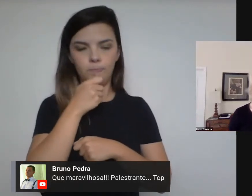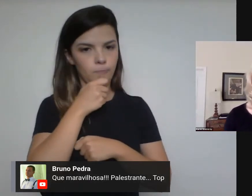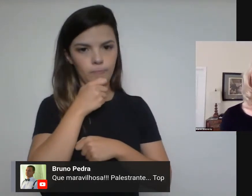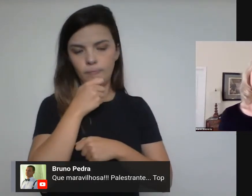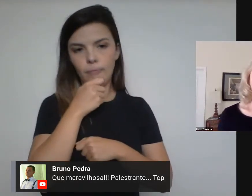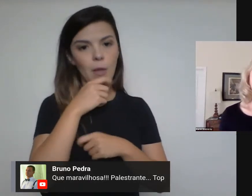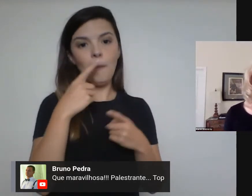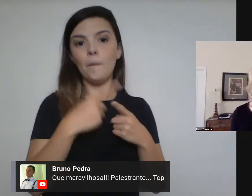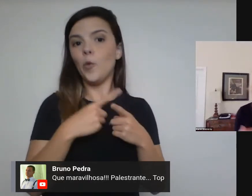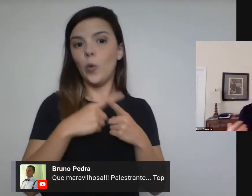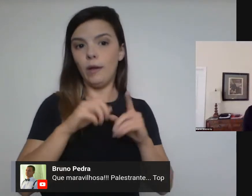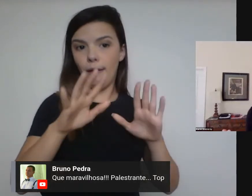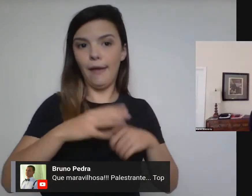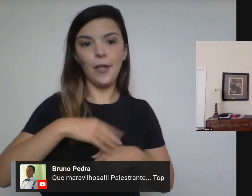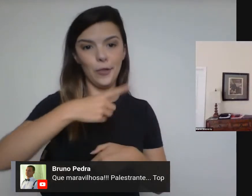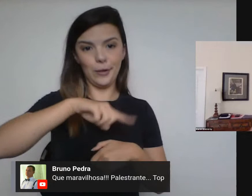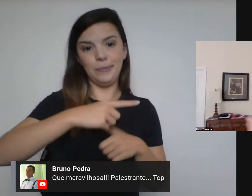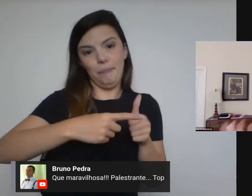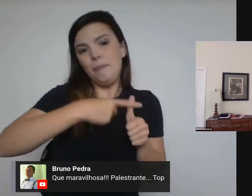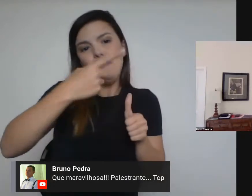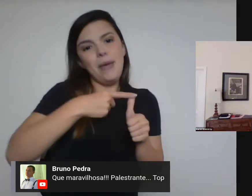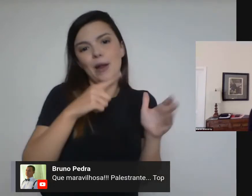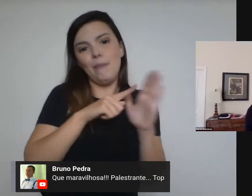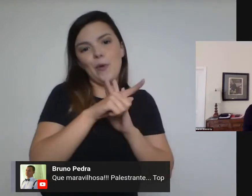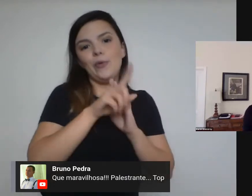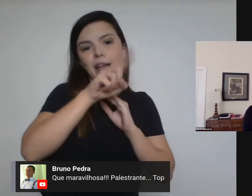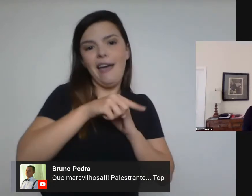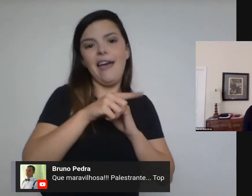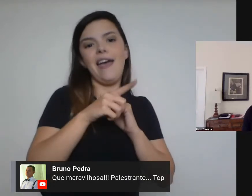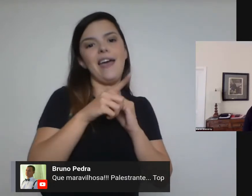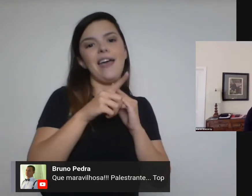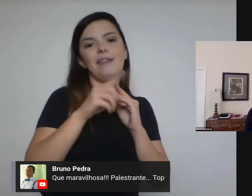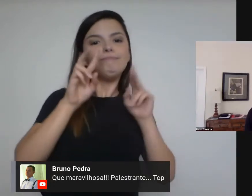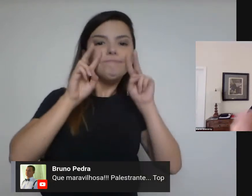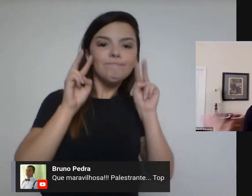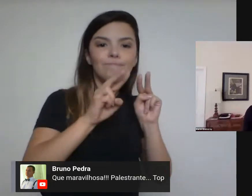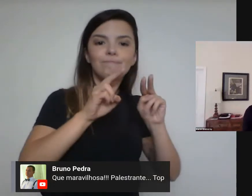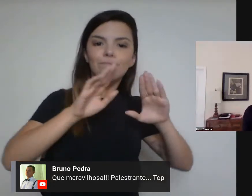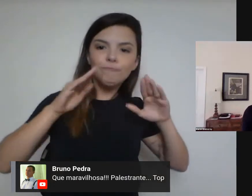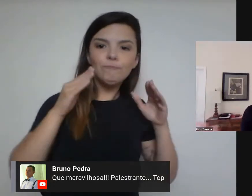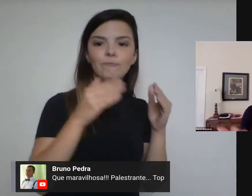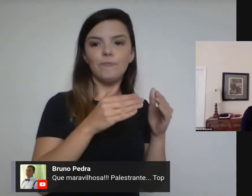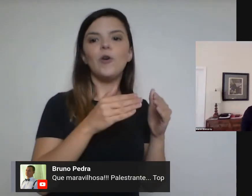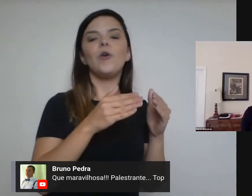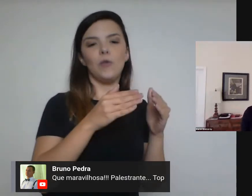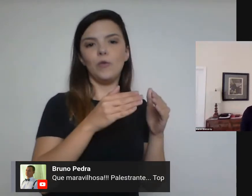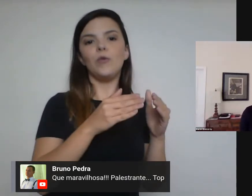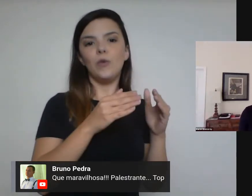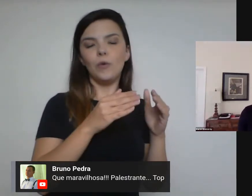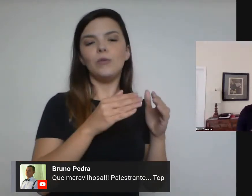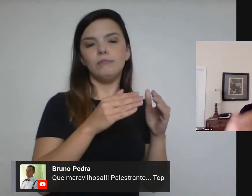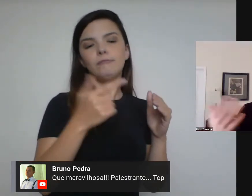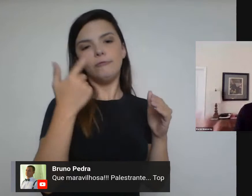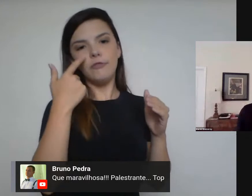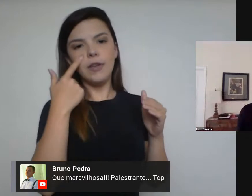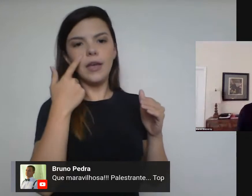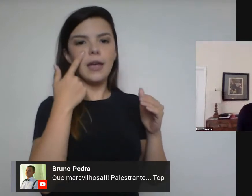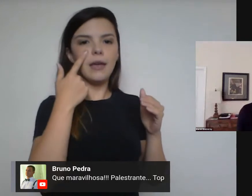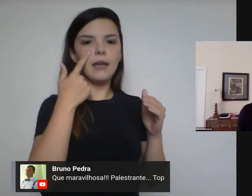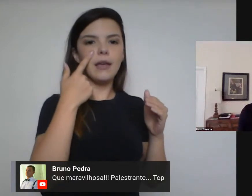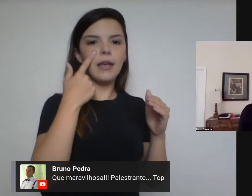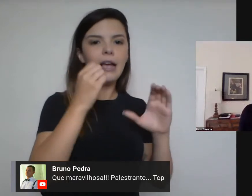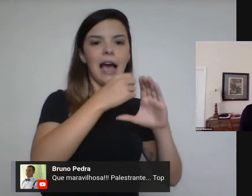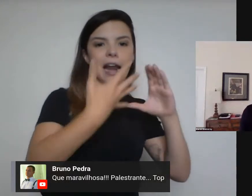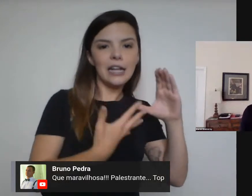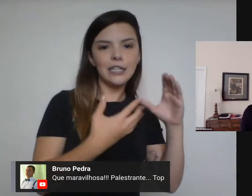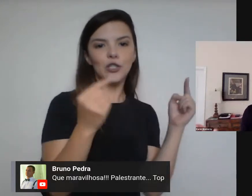part because our first questions, we really just were interested, as you could tell from the talk, what are the parallels and differences between sign and